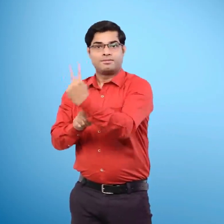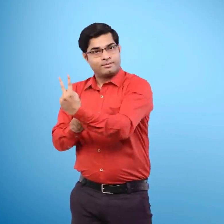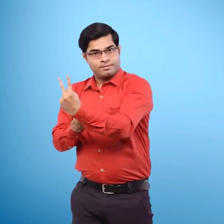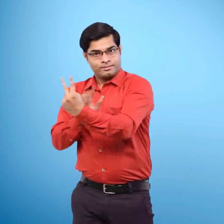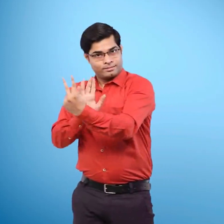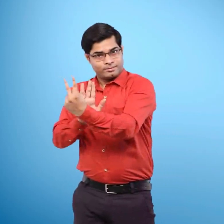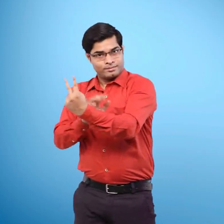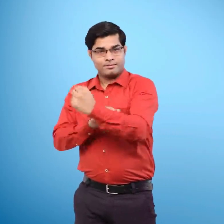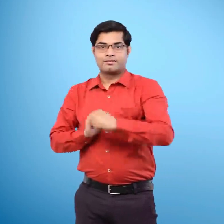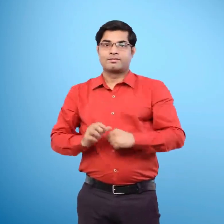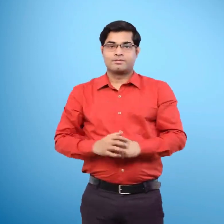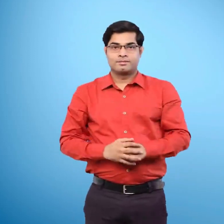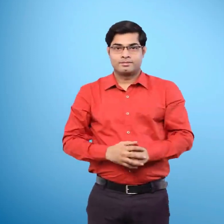2, box 1.